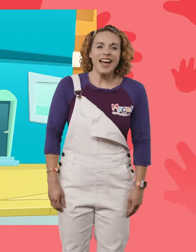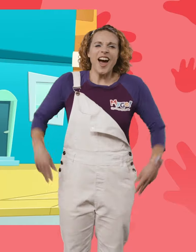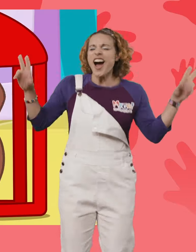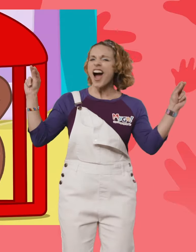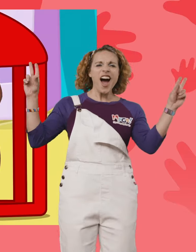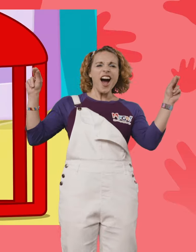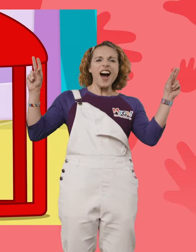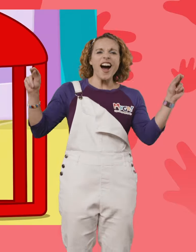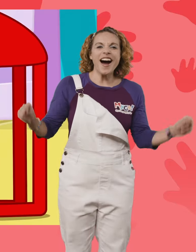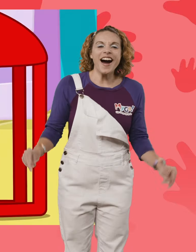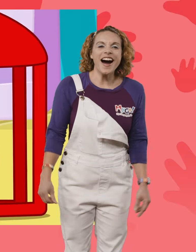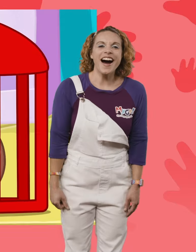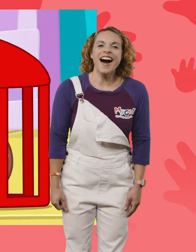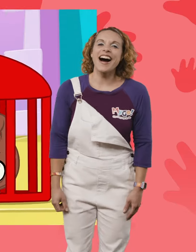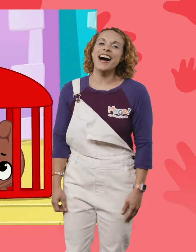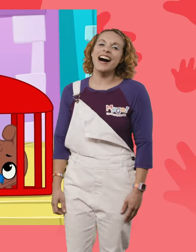City. No!